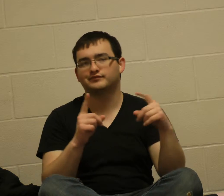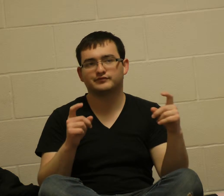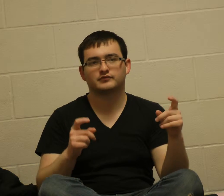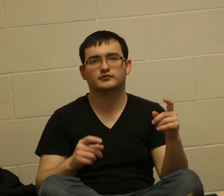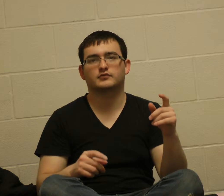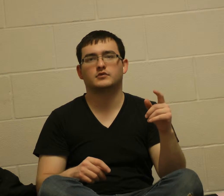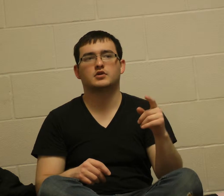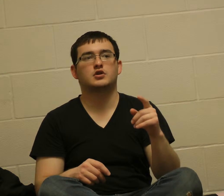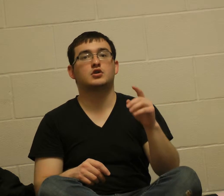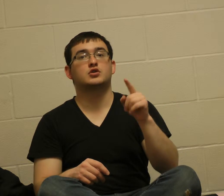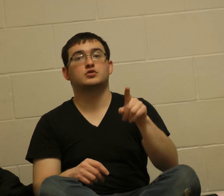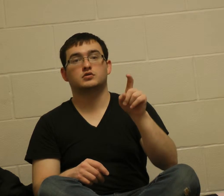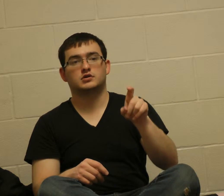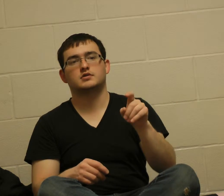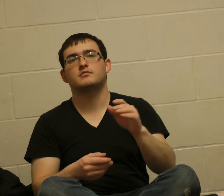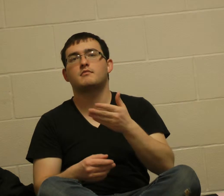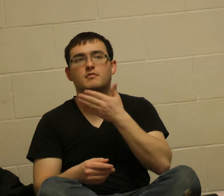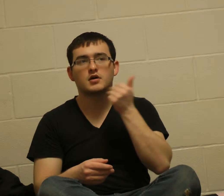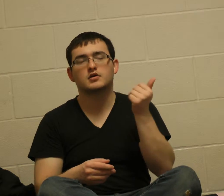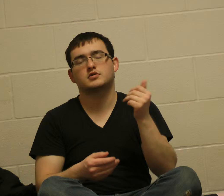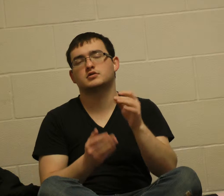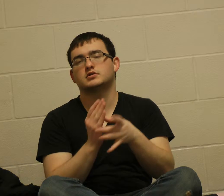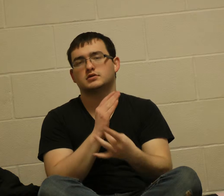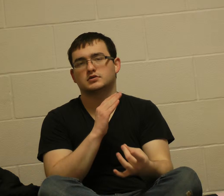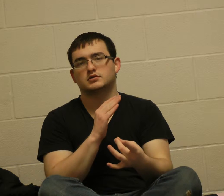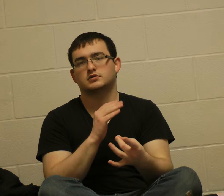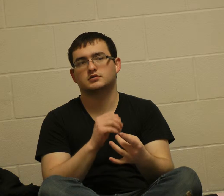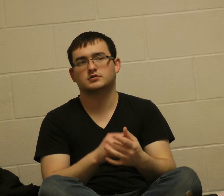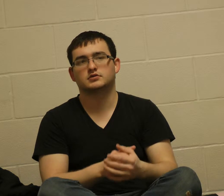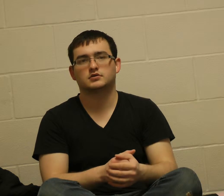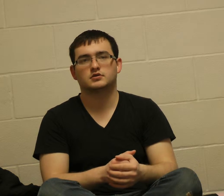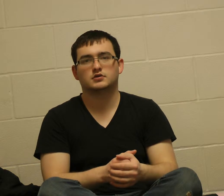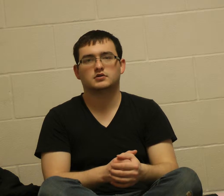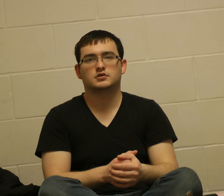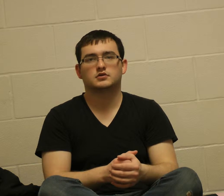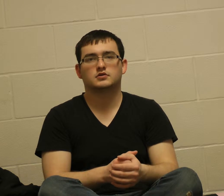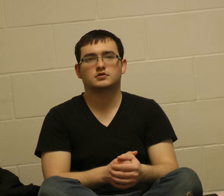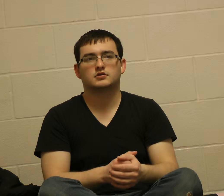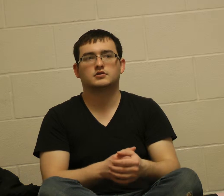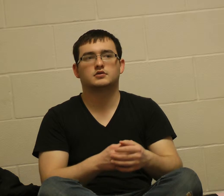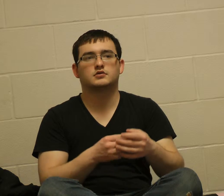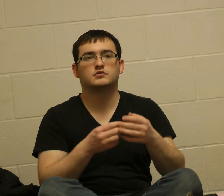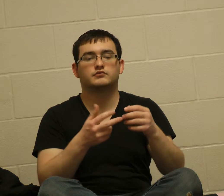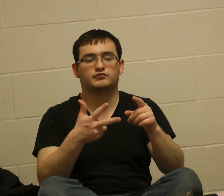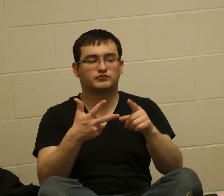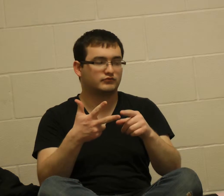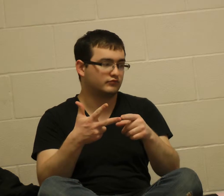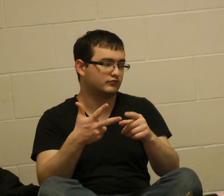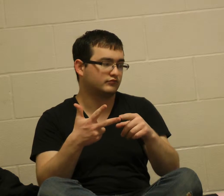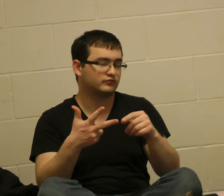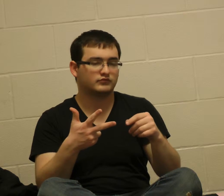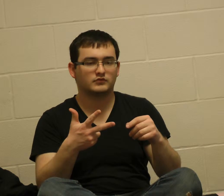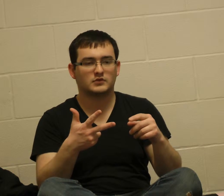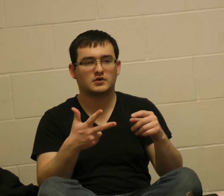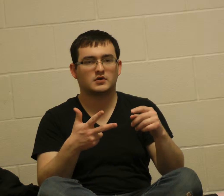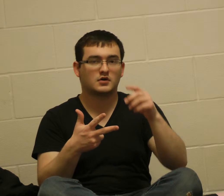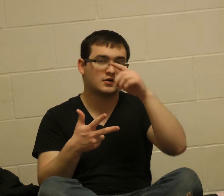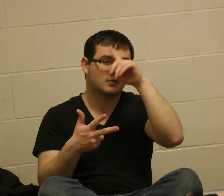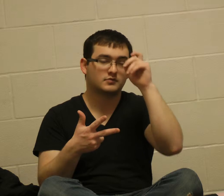The third, and maybe this won't be as persuasive to you as learning grammar, is that there's now sections on the SAT